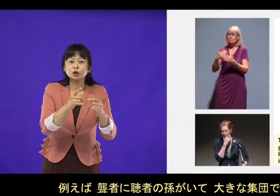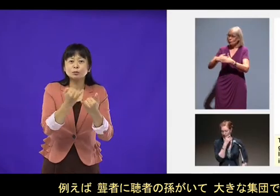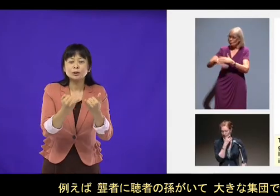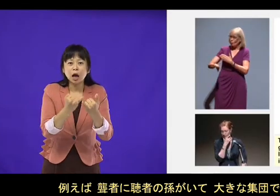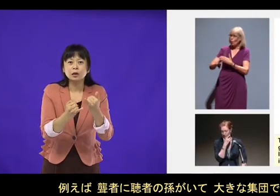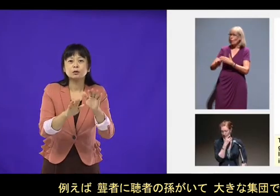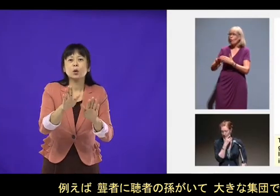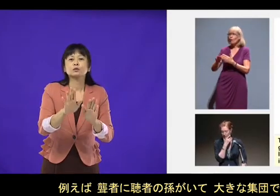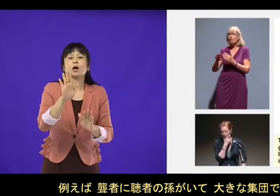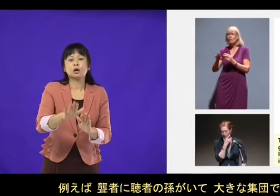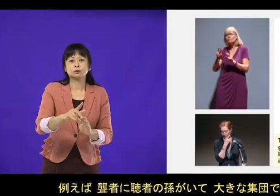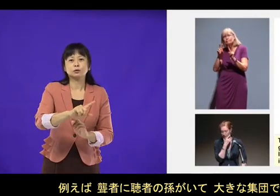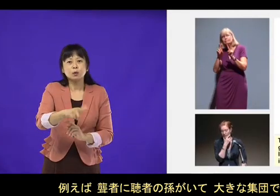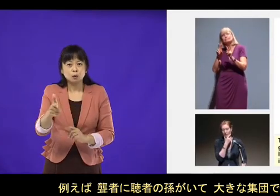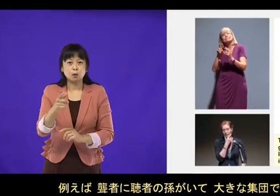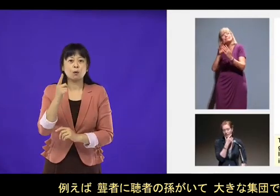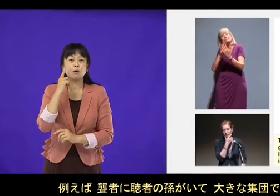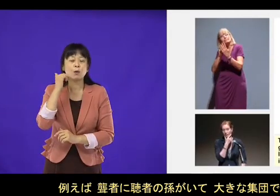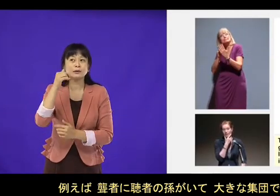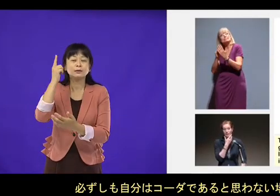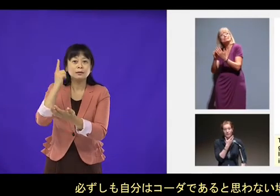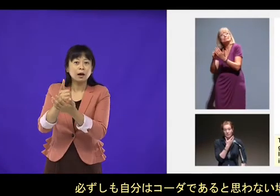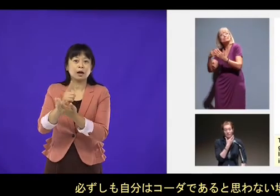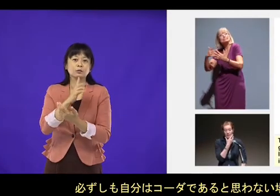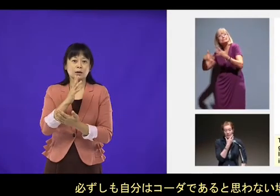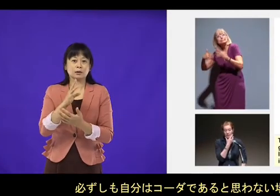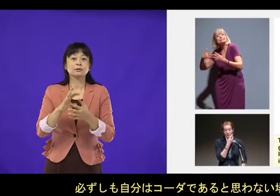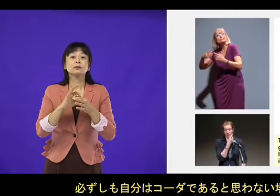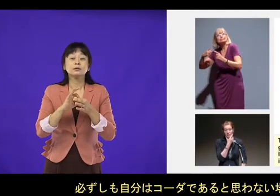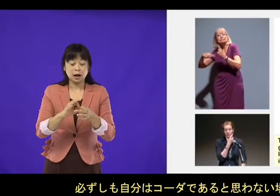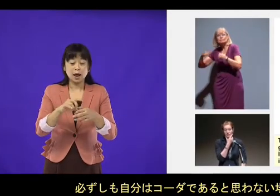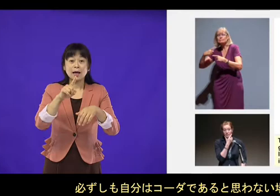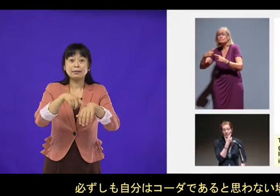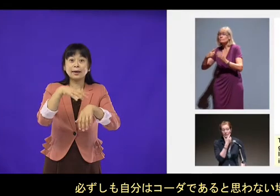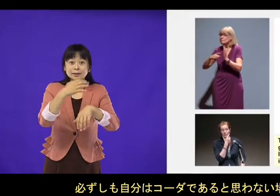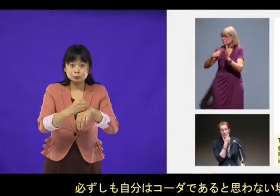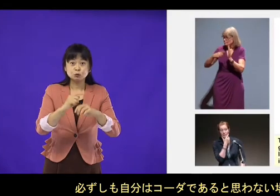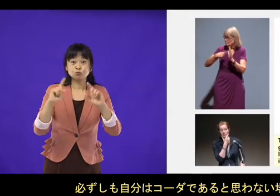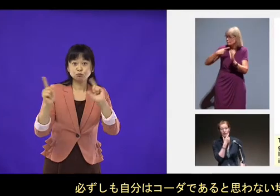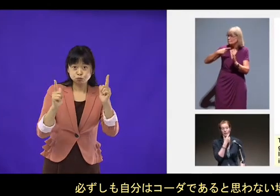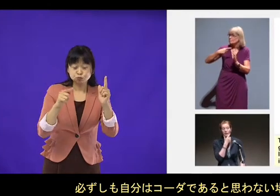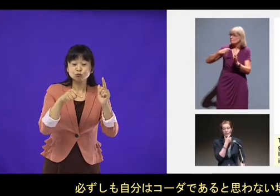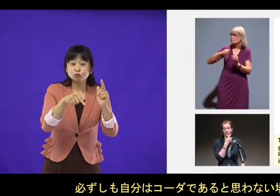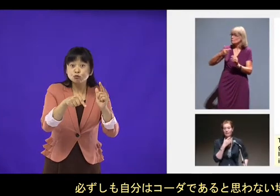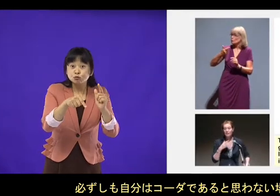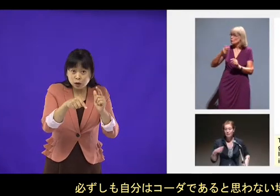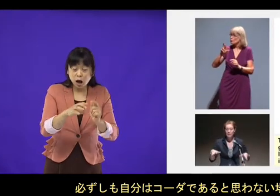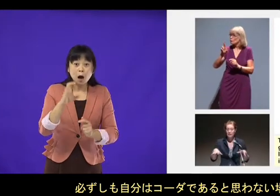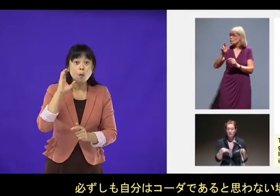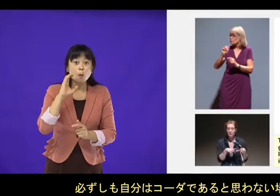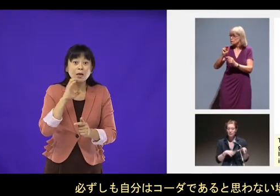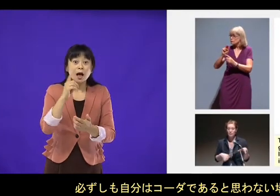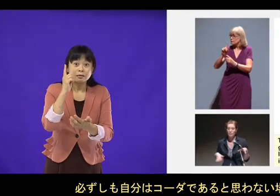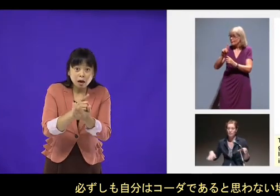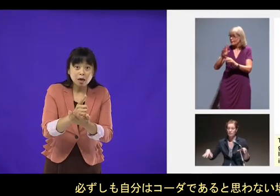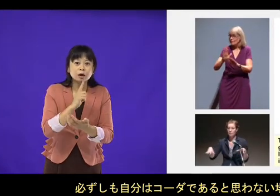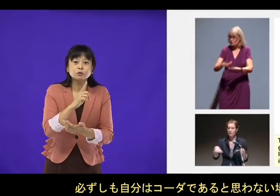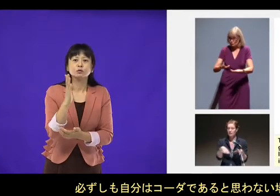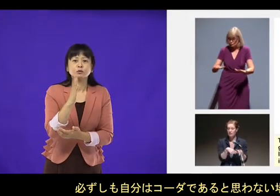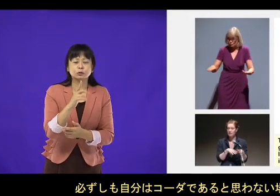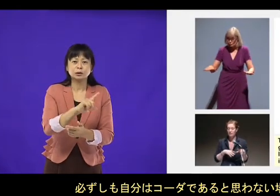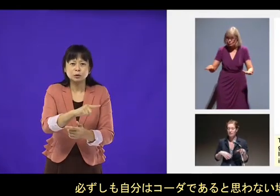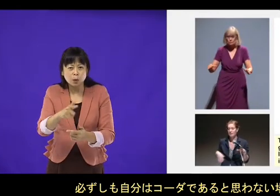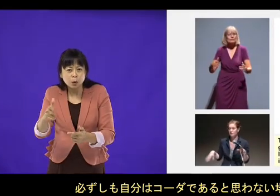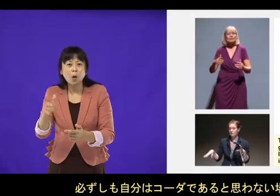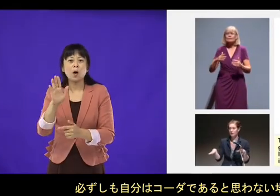and these are sometimes hearing grandchildren of deaf people, but they live in larger compounds, so they're